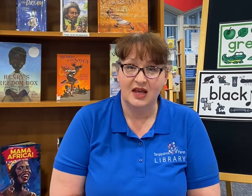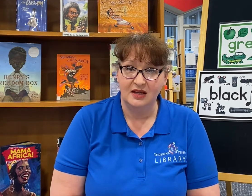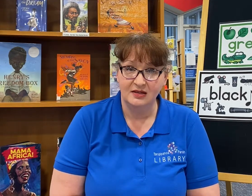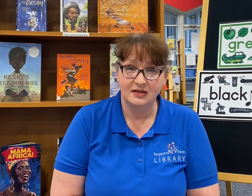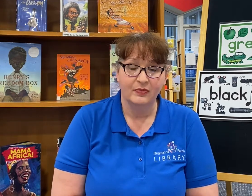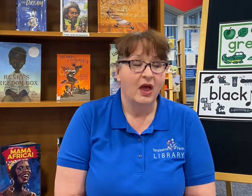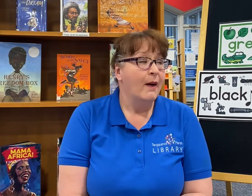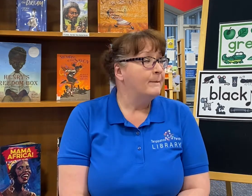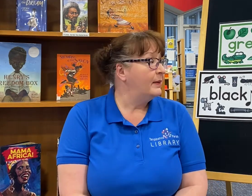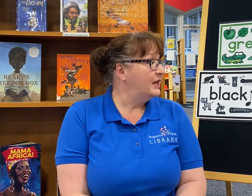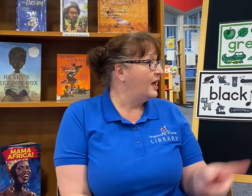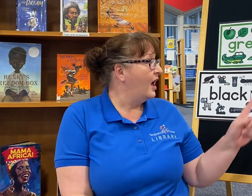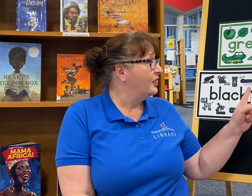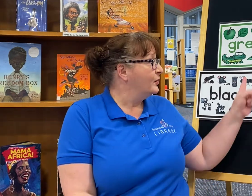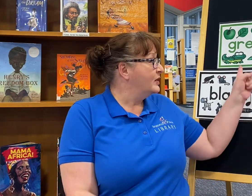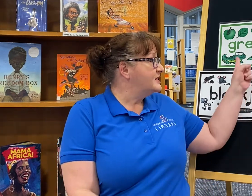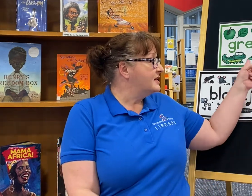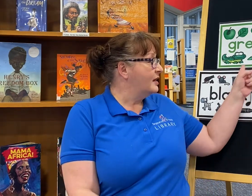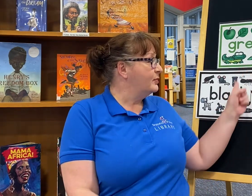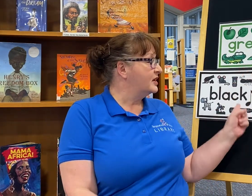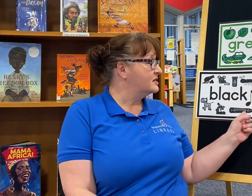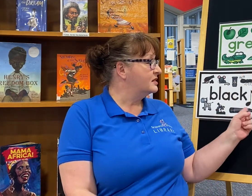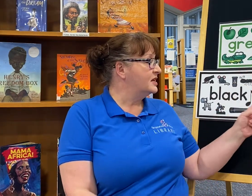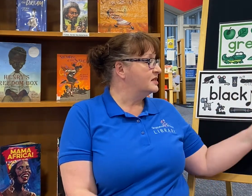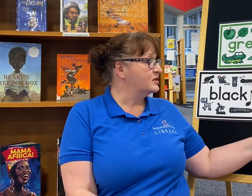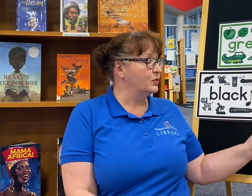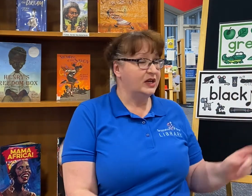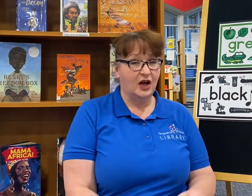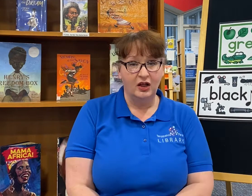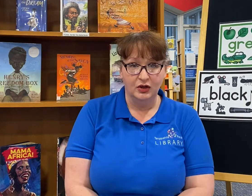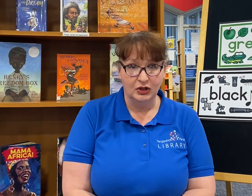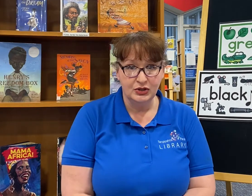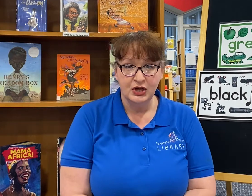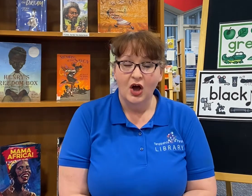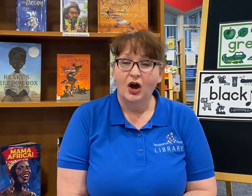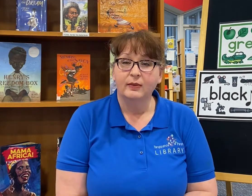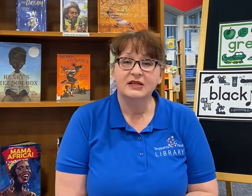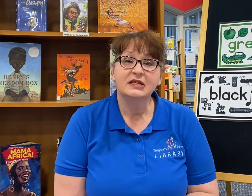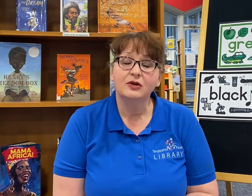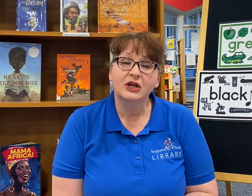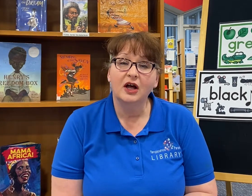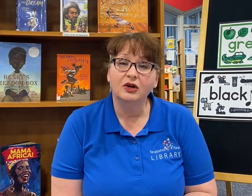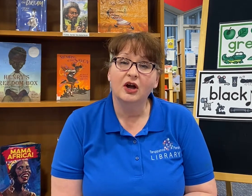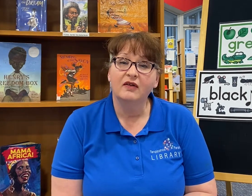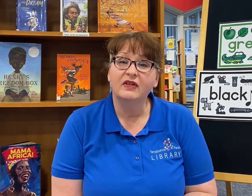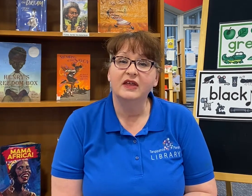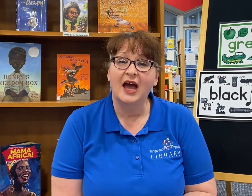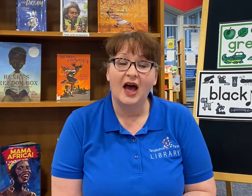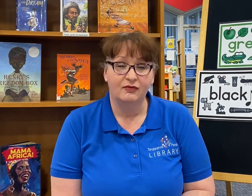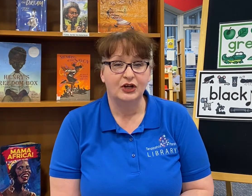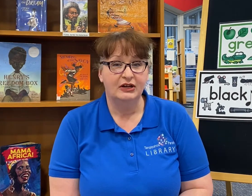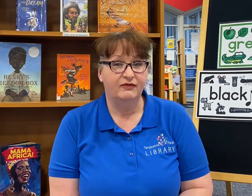things. But the reason I picked these three colors are because they're the color of the African